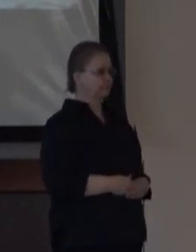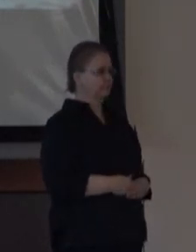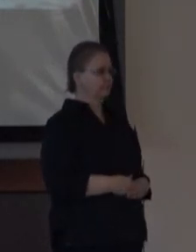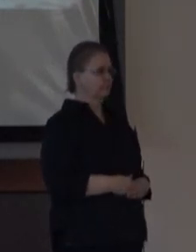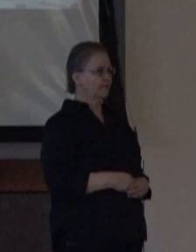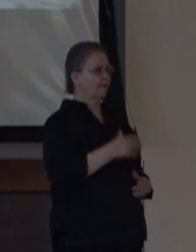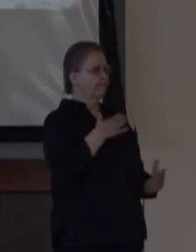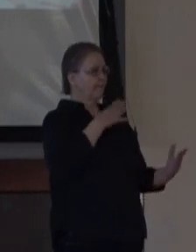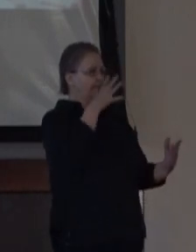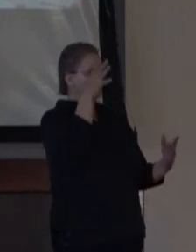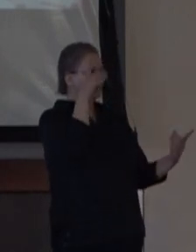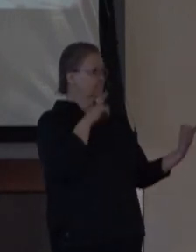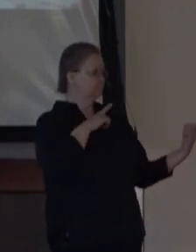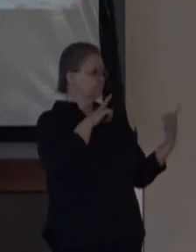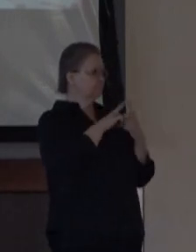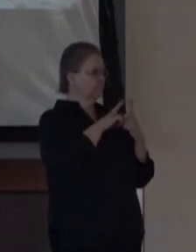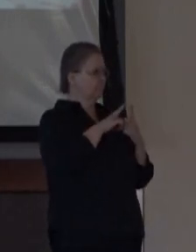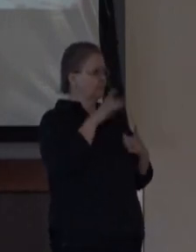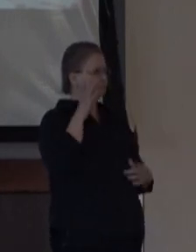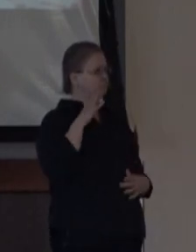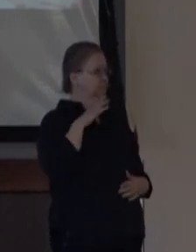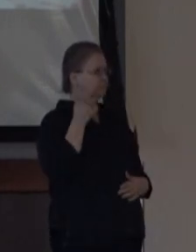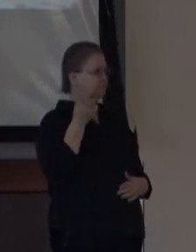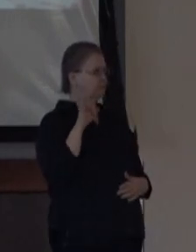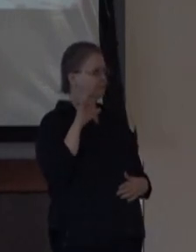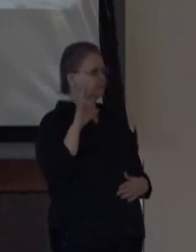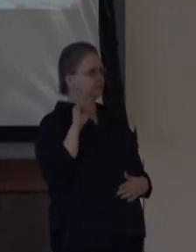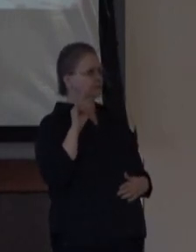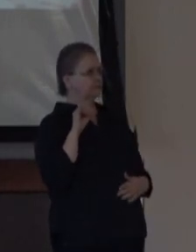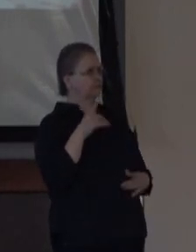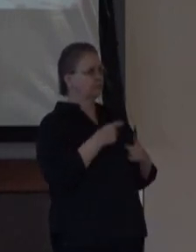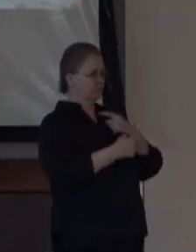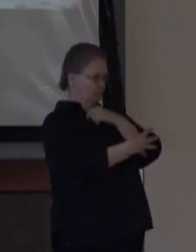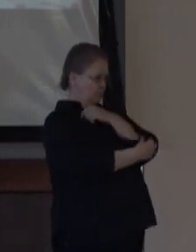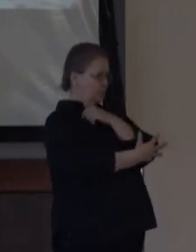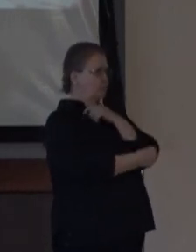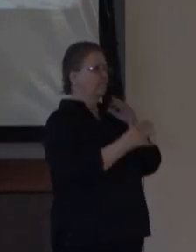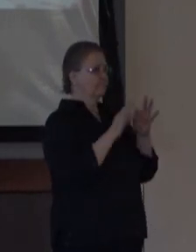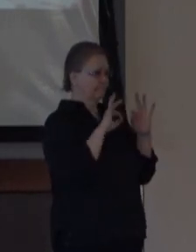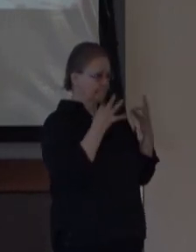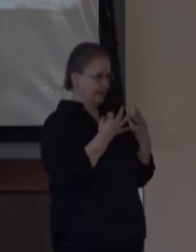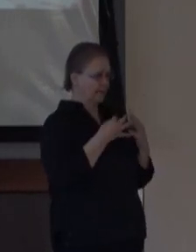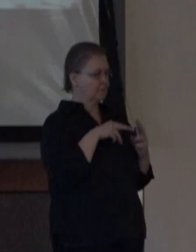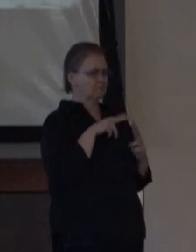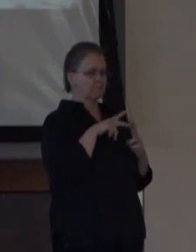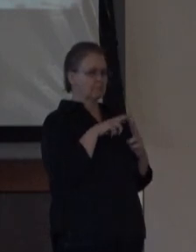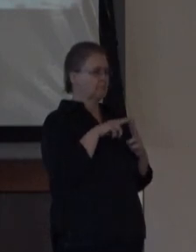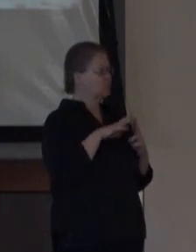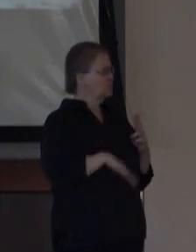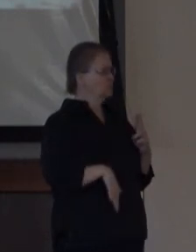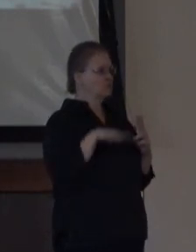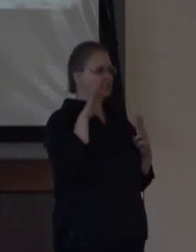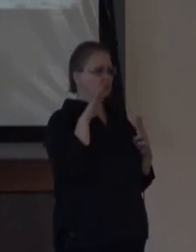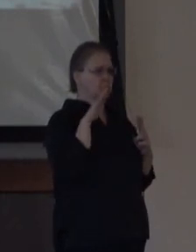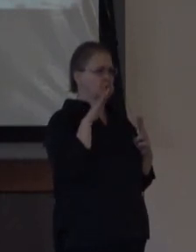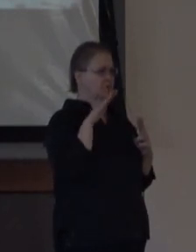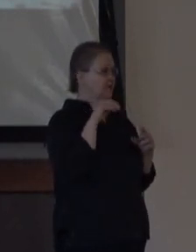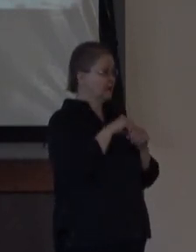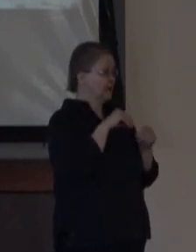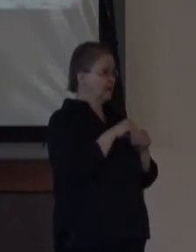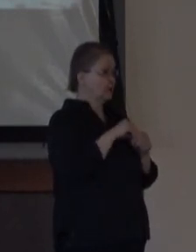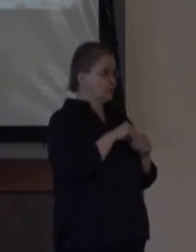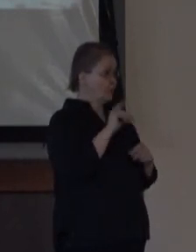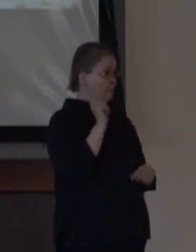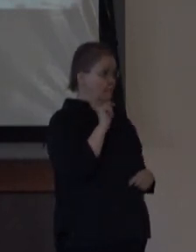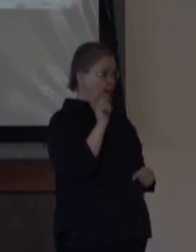So my parents met in the mid-1970s. They were both from poor families. Neither of them grew up with indoor plumbing